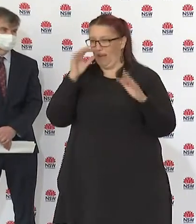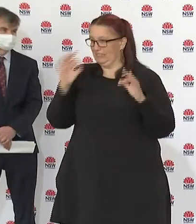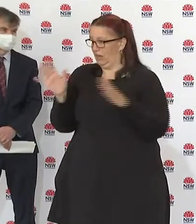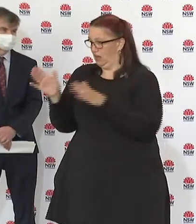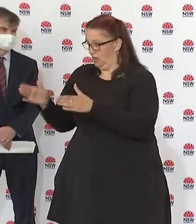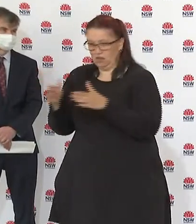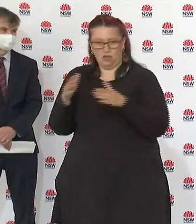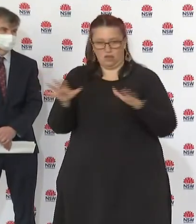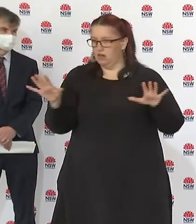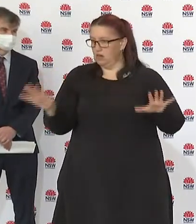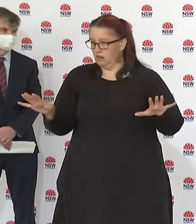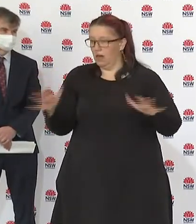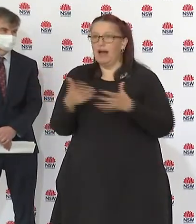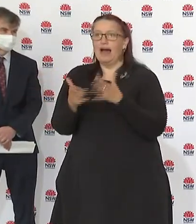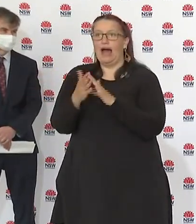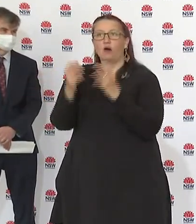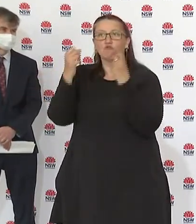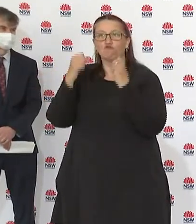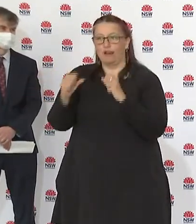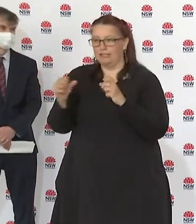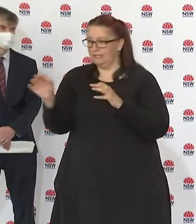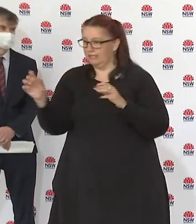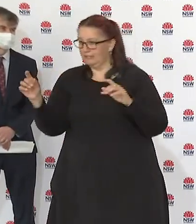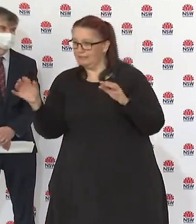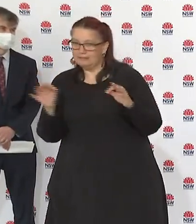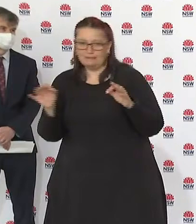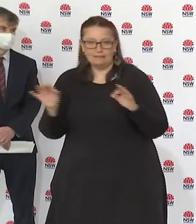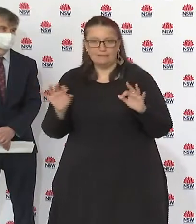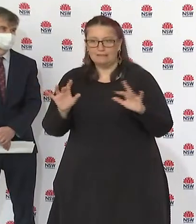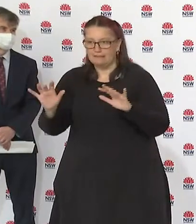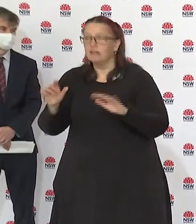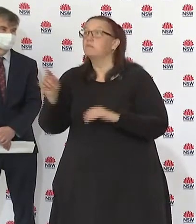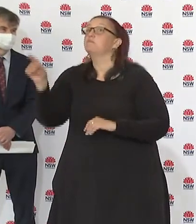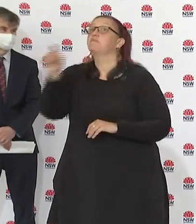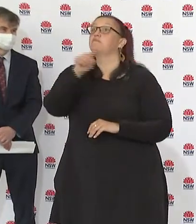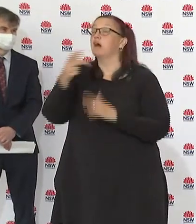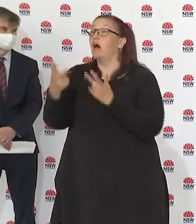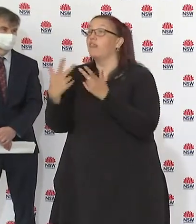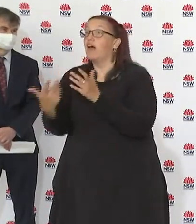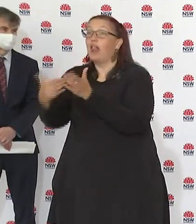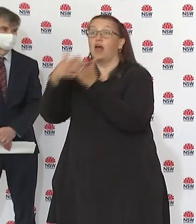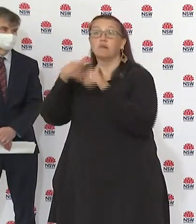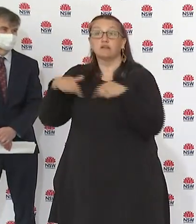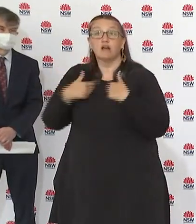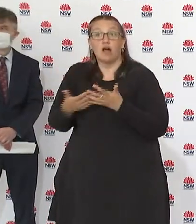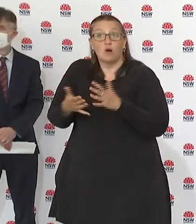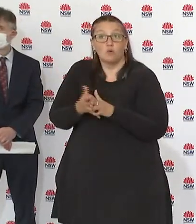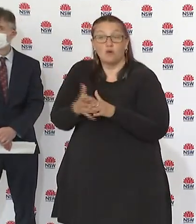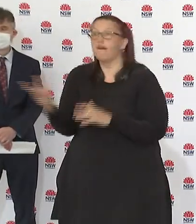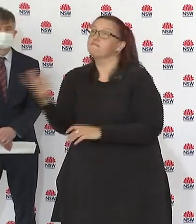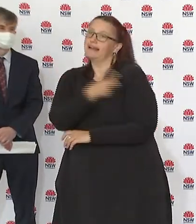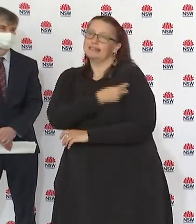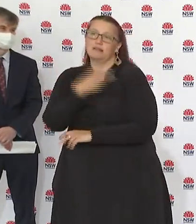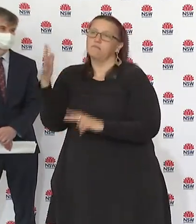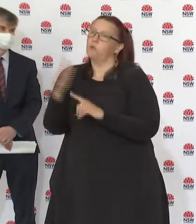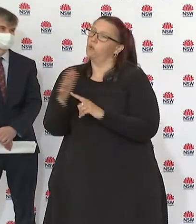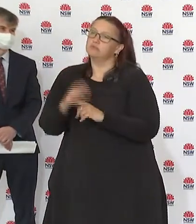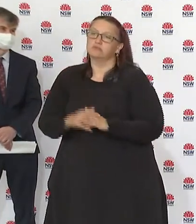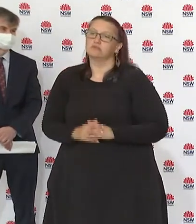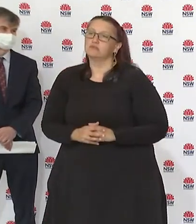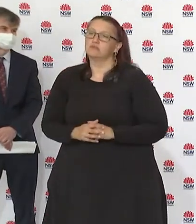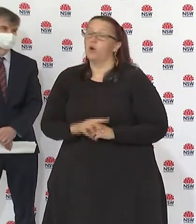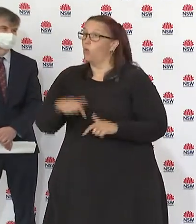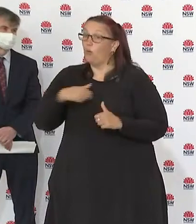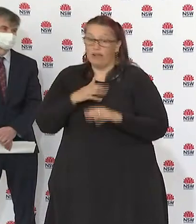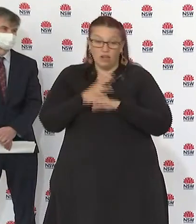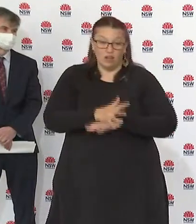our strategy to ensure that the population comes forward to get vaccinated. So these are all things that we will be considering when we announce what